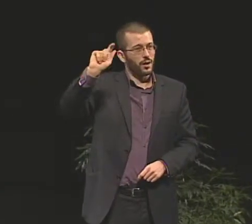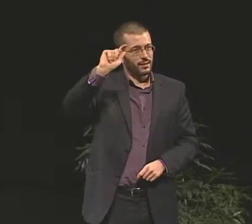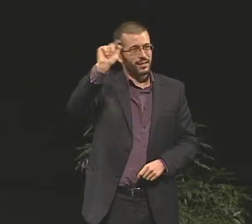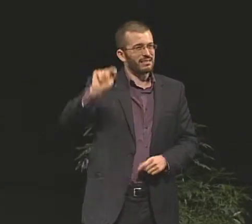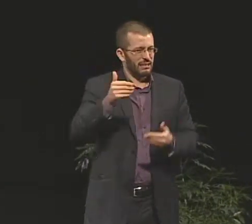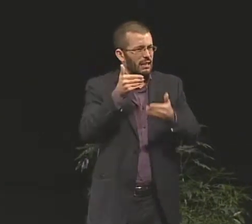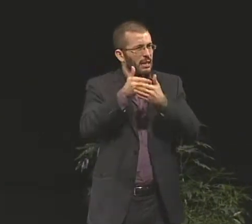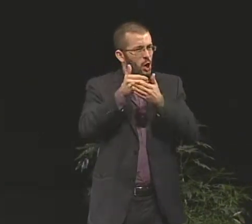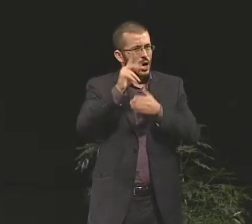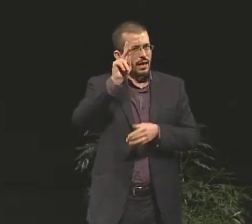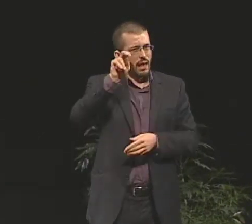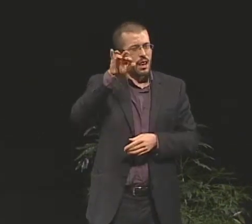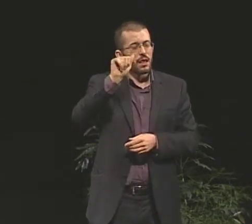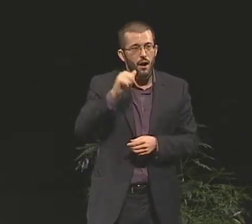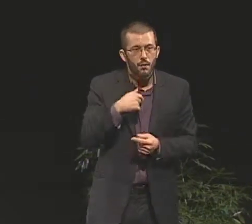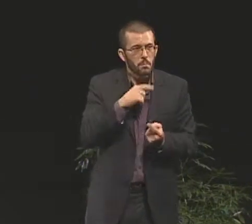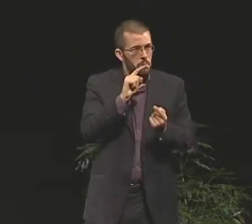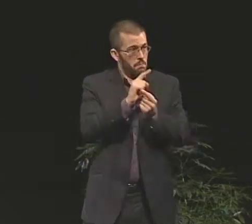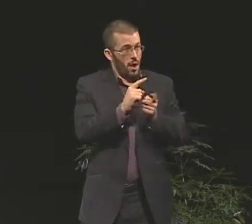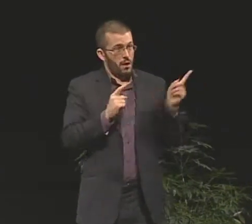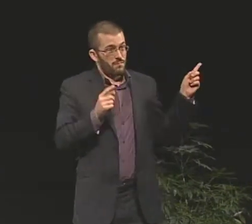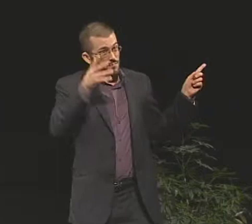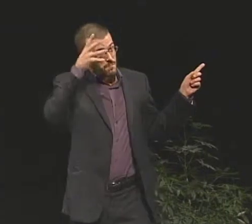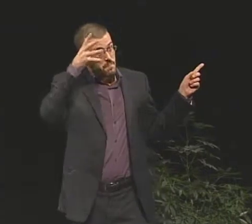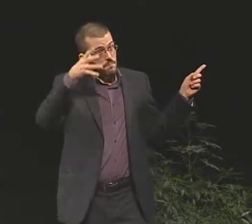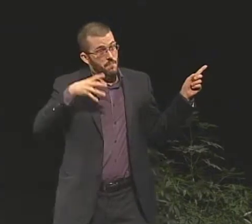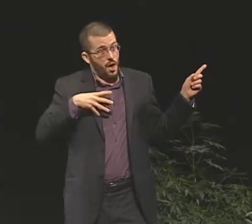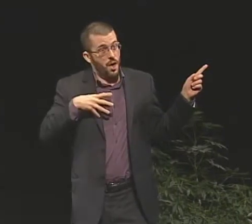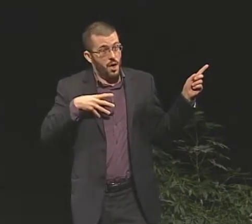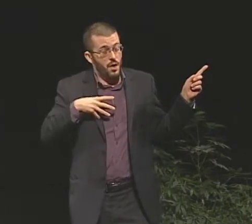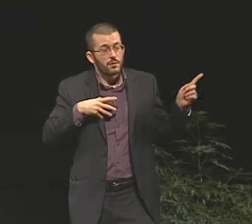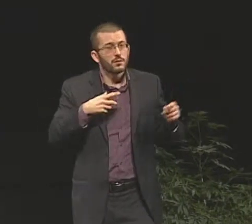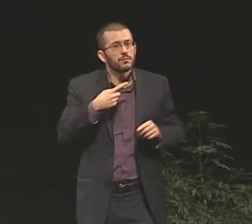Tanzania, which is near Kenya, I had the opportunity to meet this deaf man.